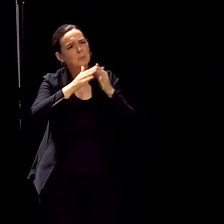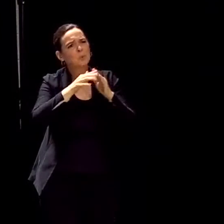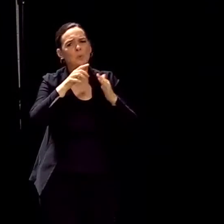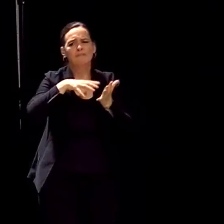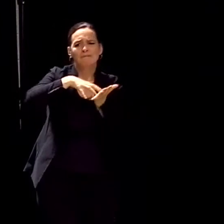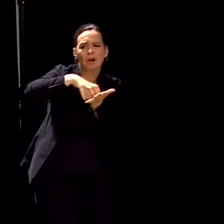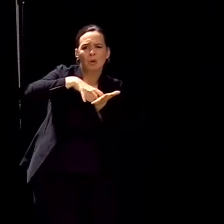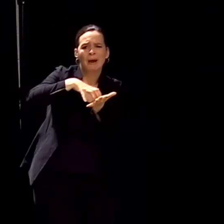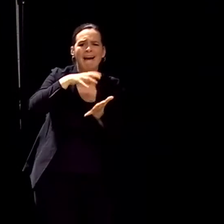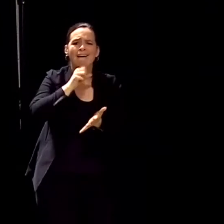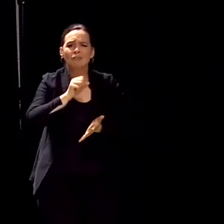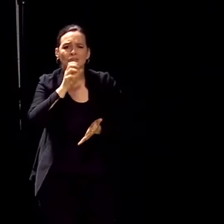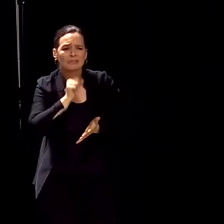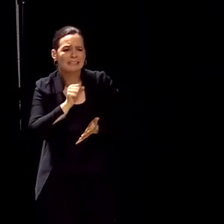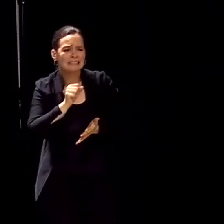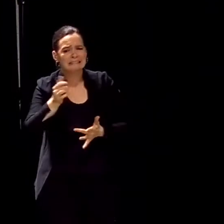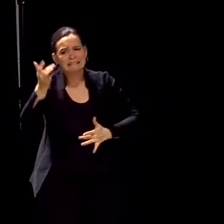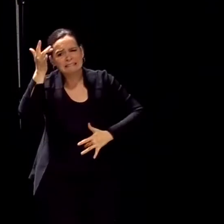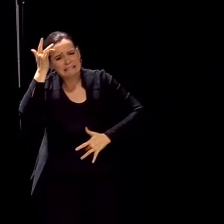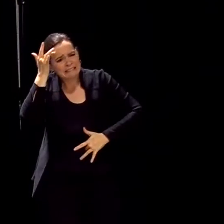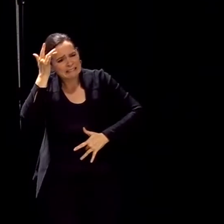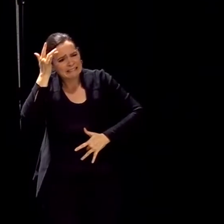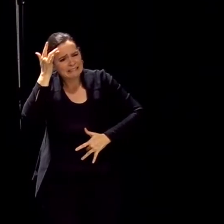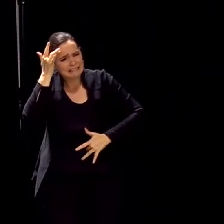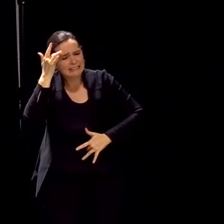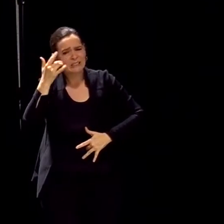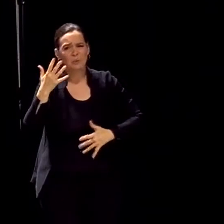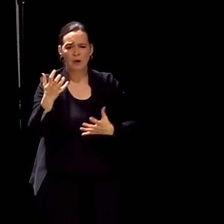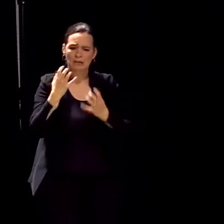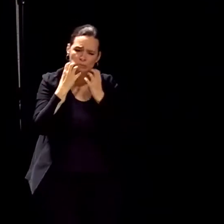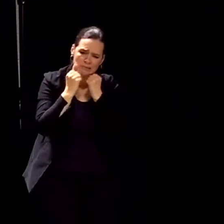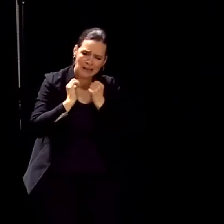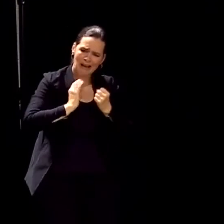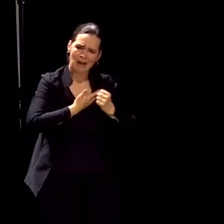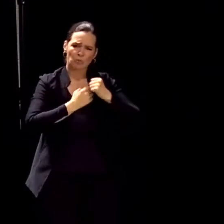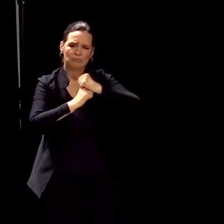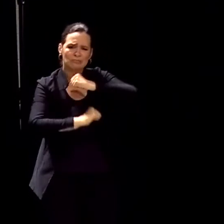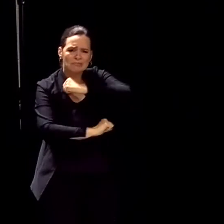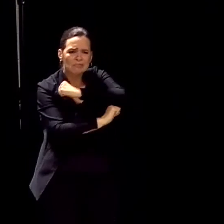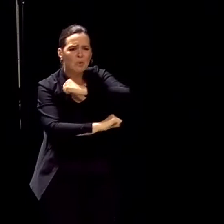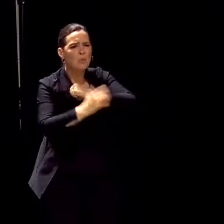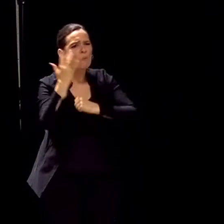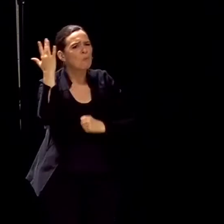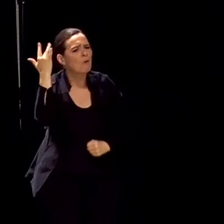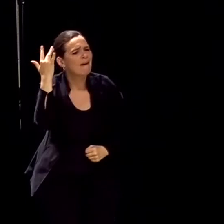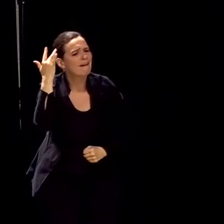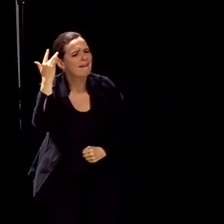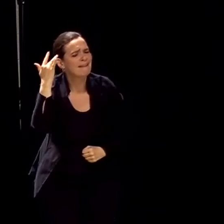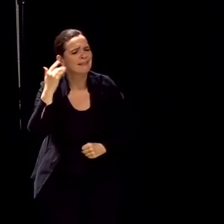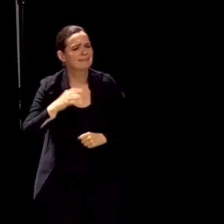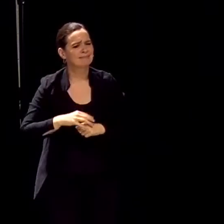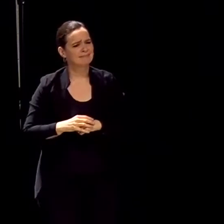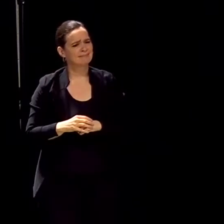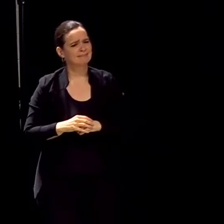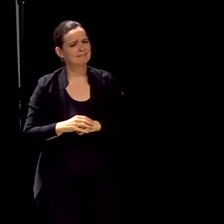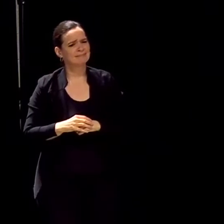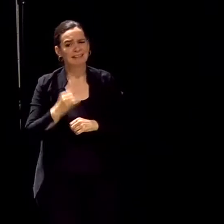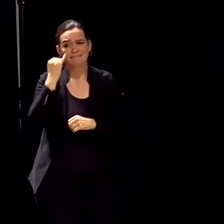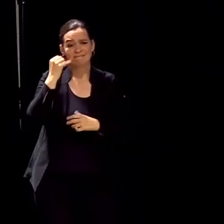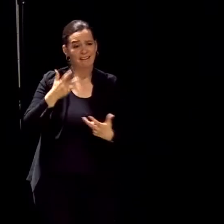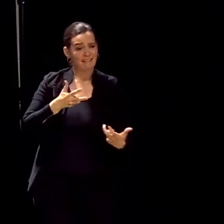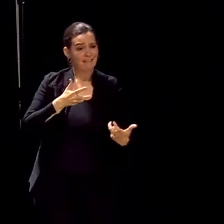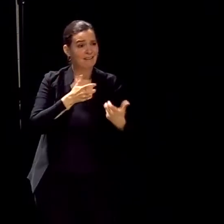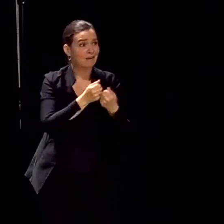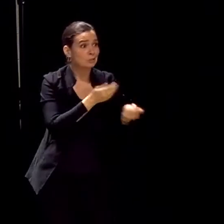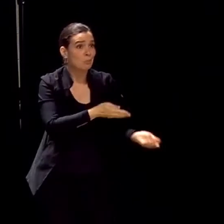car accident, you're going to want to go to the hospital. If your loved one's having a heart attack, you're going to want them to go to the hospital. And that's what it's about. And we